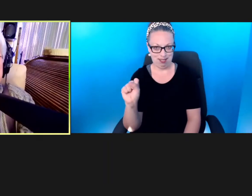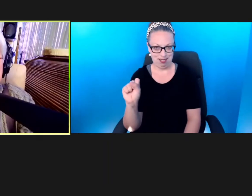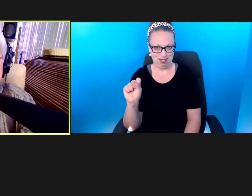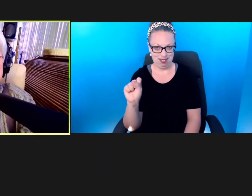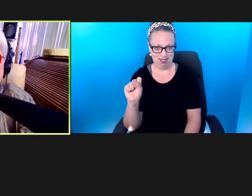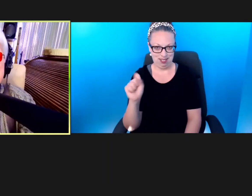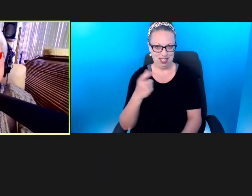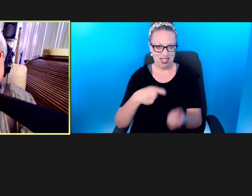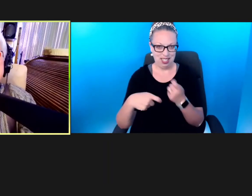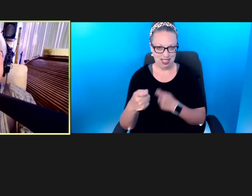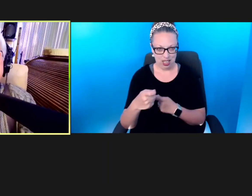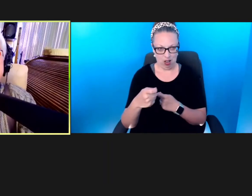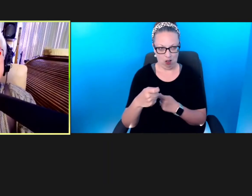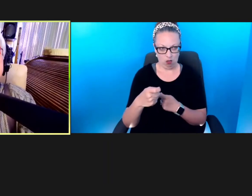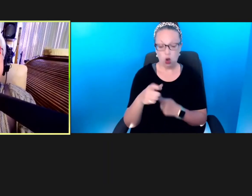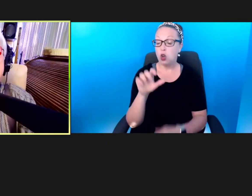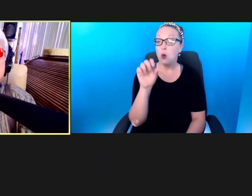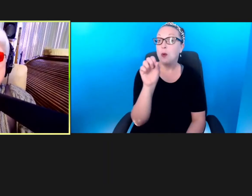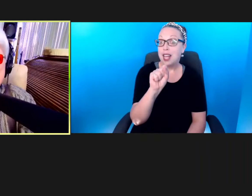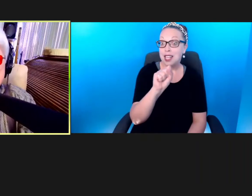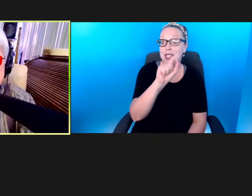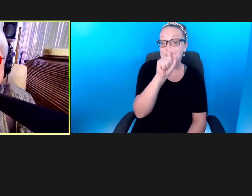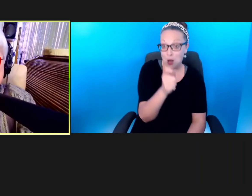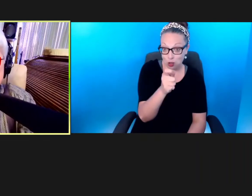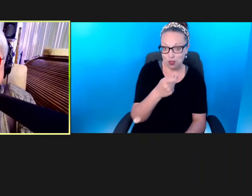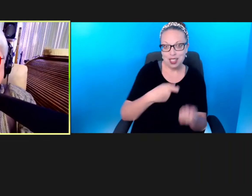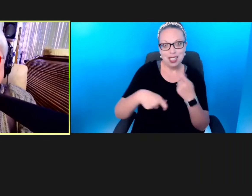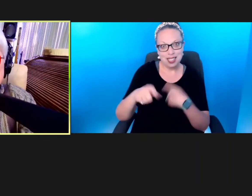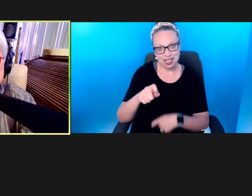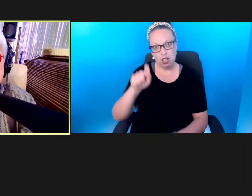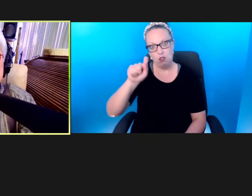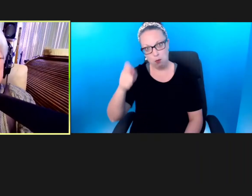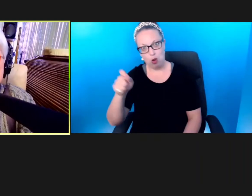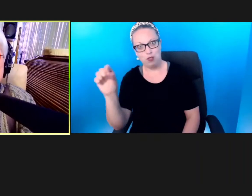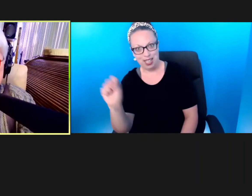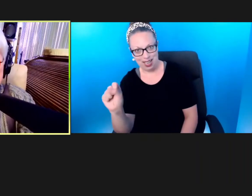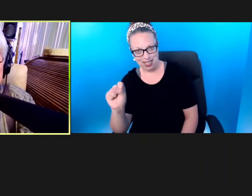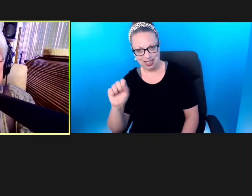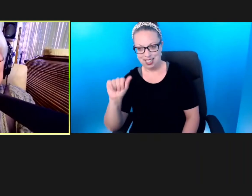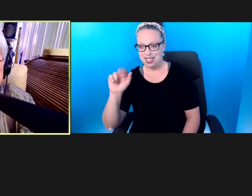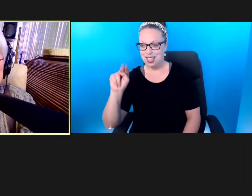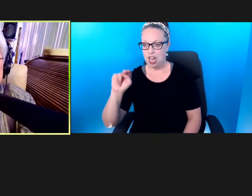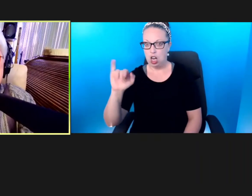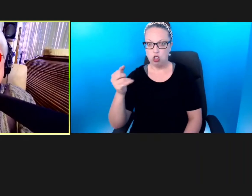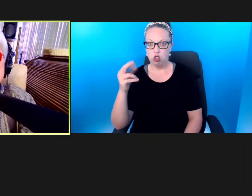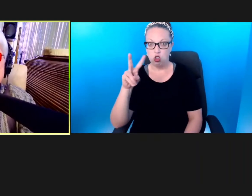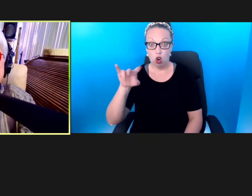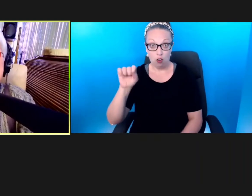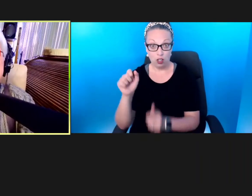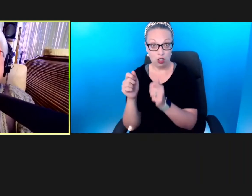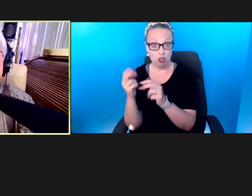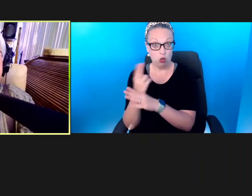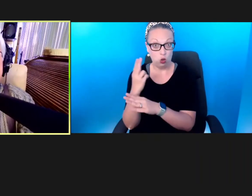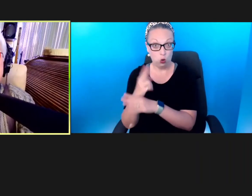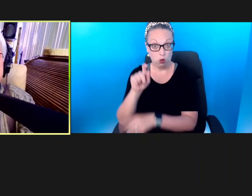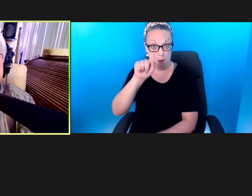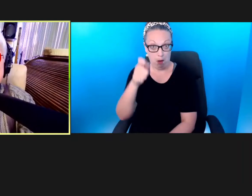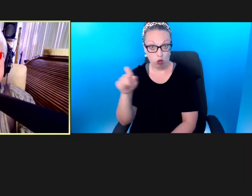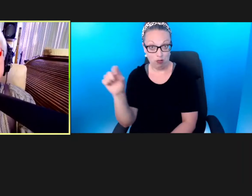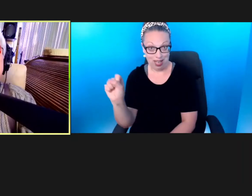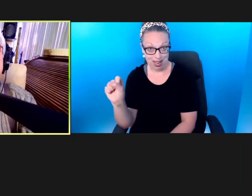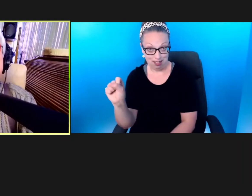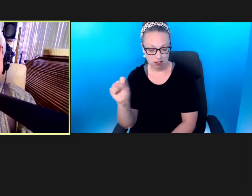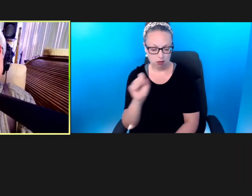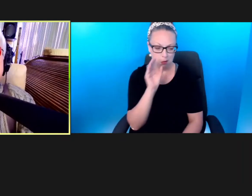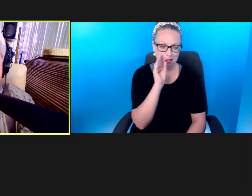to apostrophe S, which Anna Jarvis had done in recognition of her mother. So she had a fight with